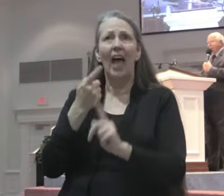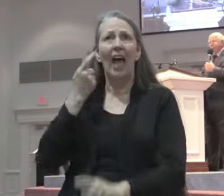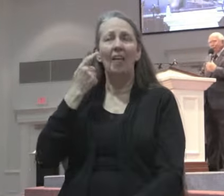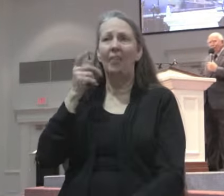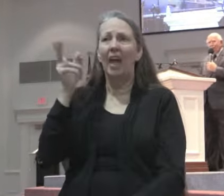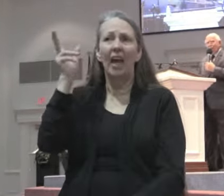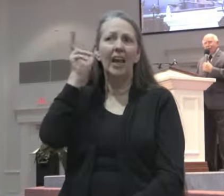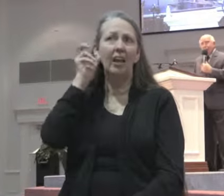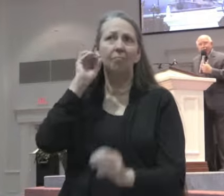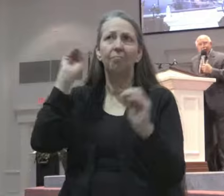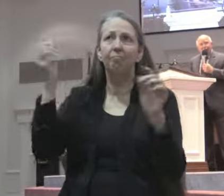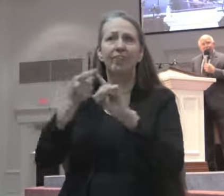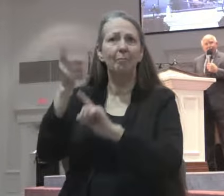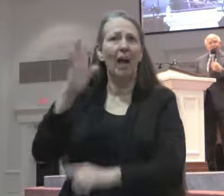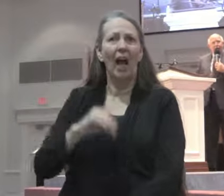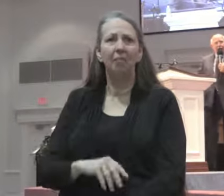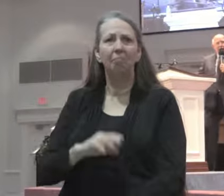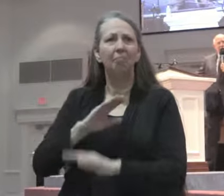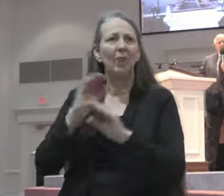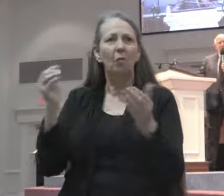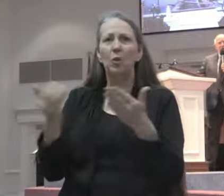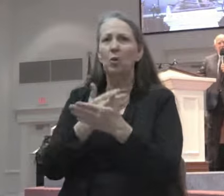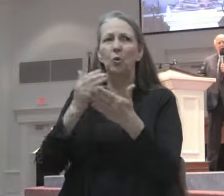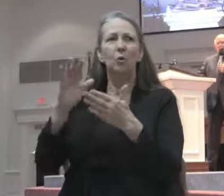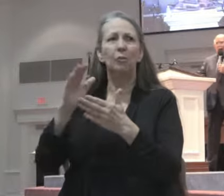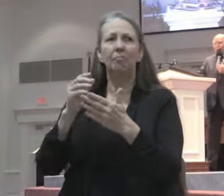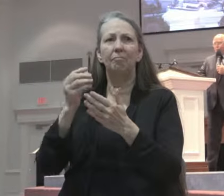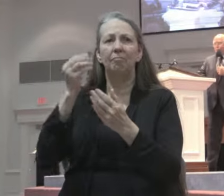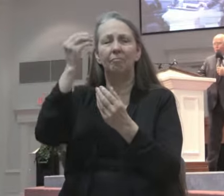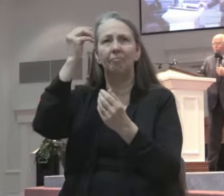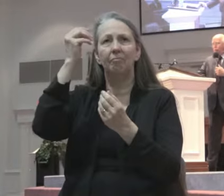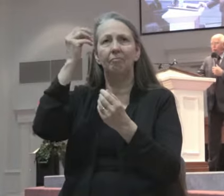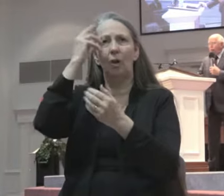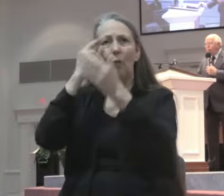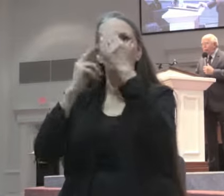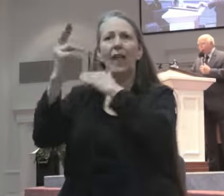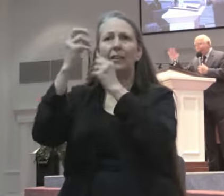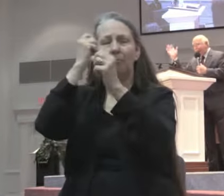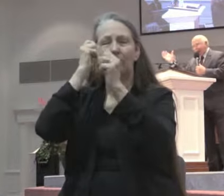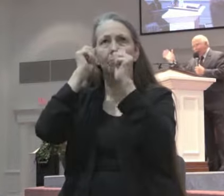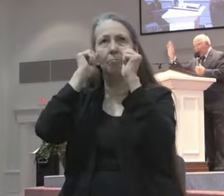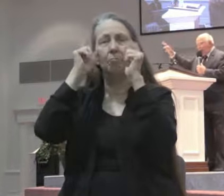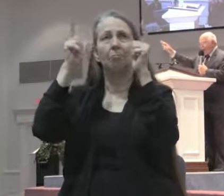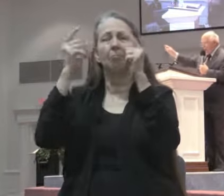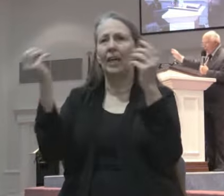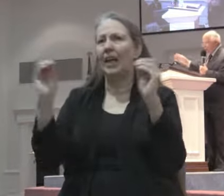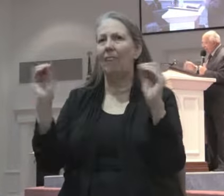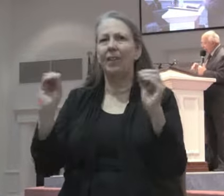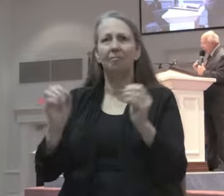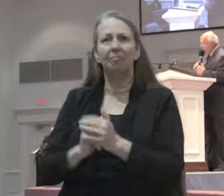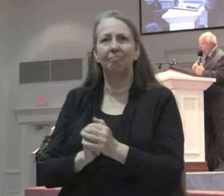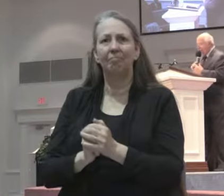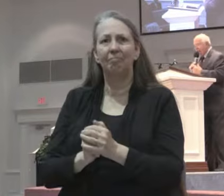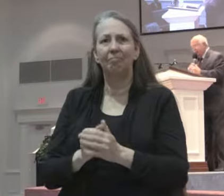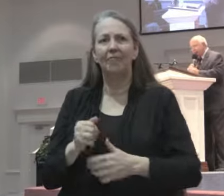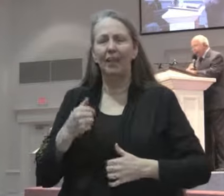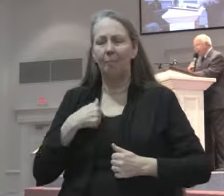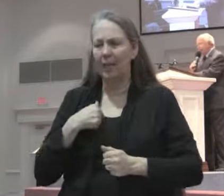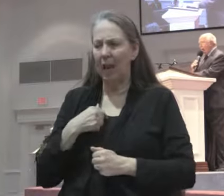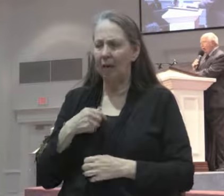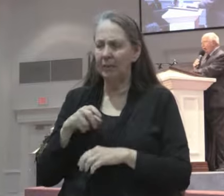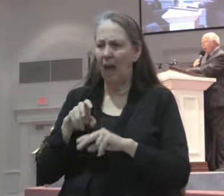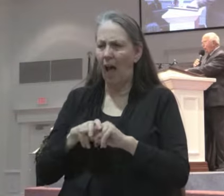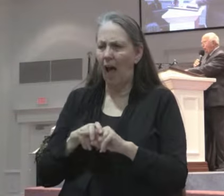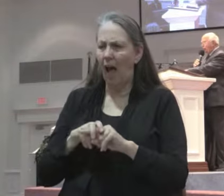God. That's what he said. I sat there. I was the only one. The whole family had gone off doing something. And I sat